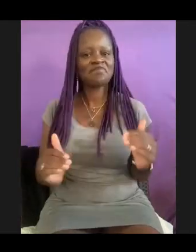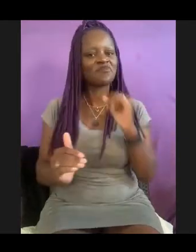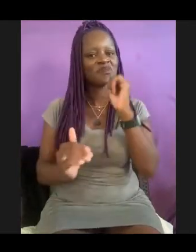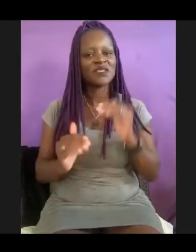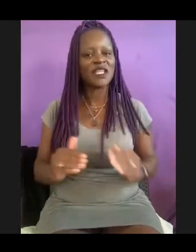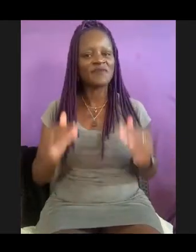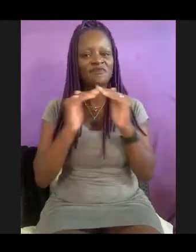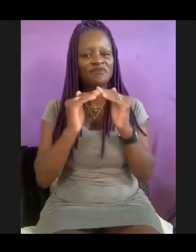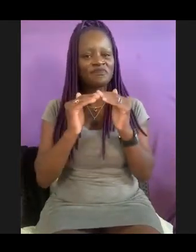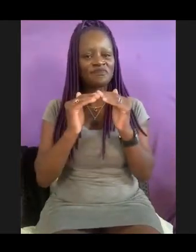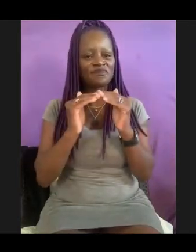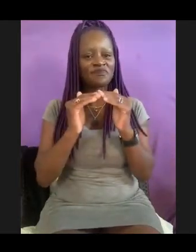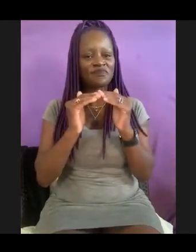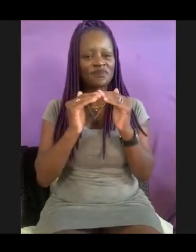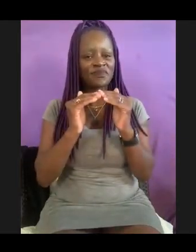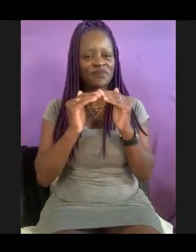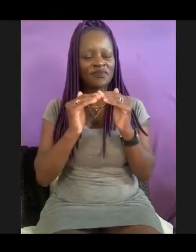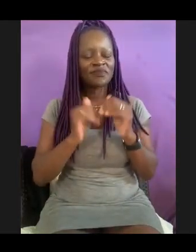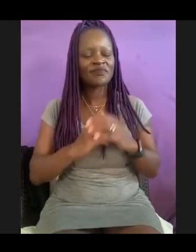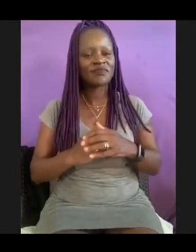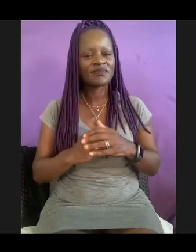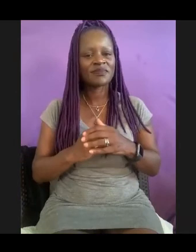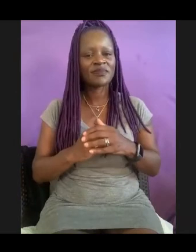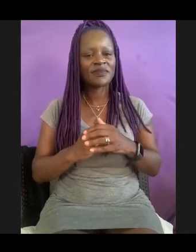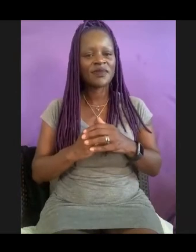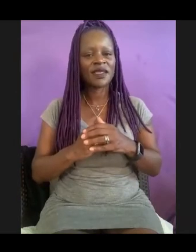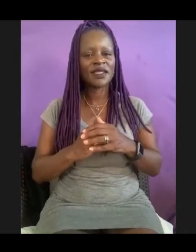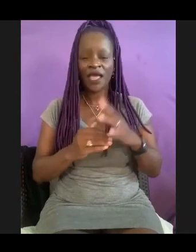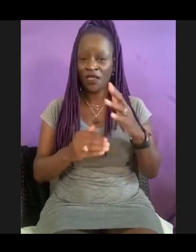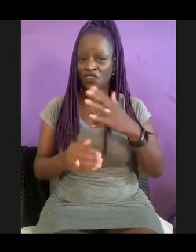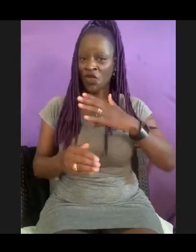Although they are my stories, they are not individual.